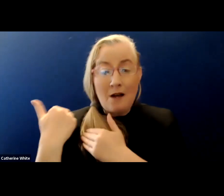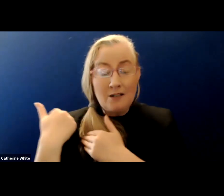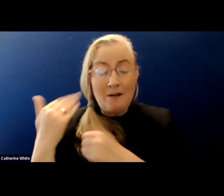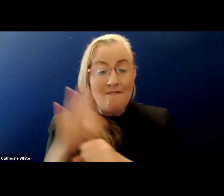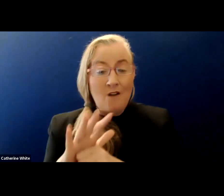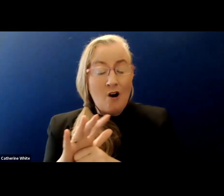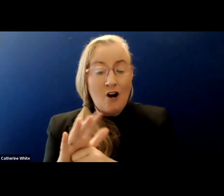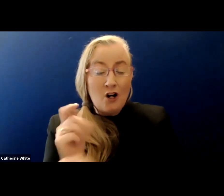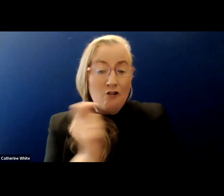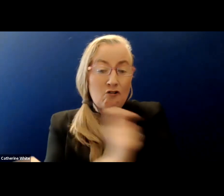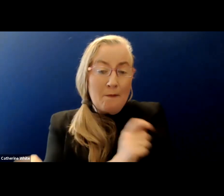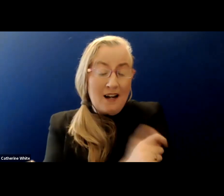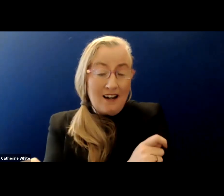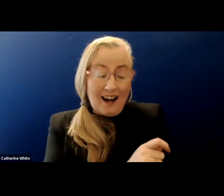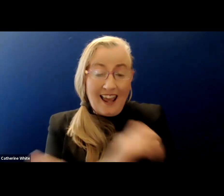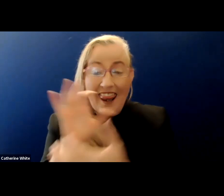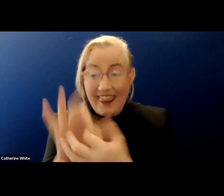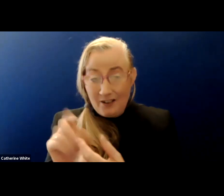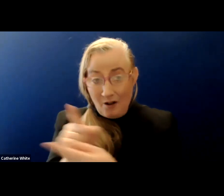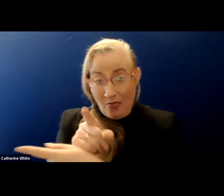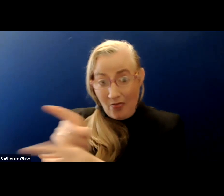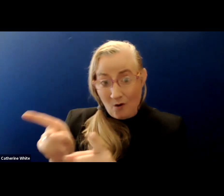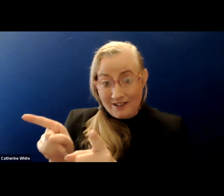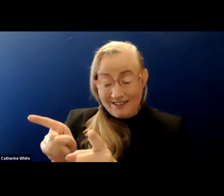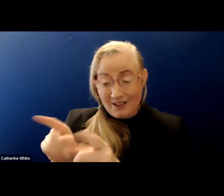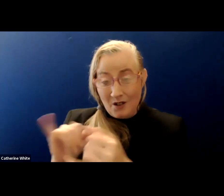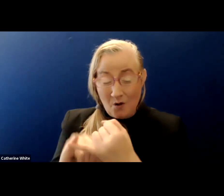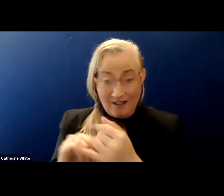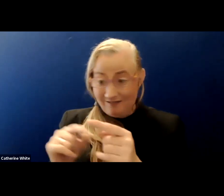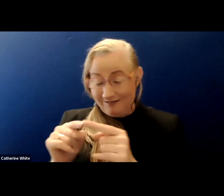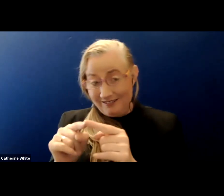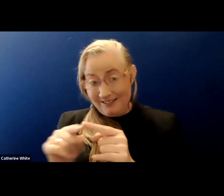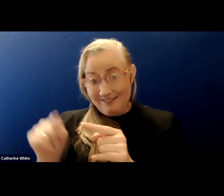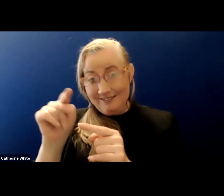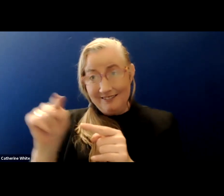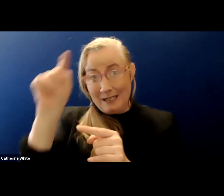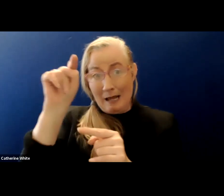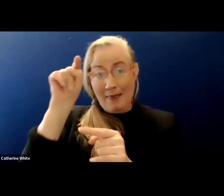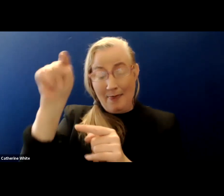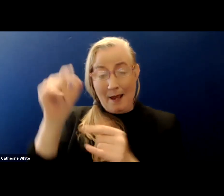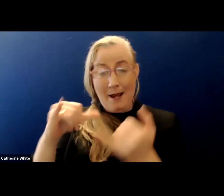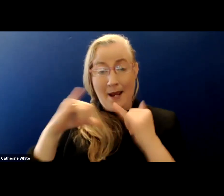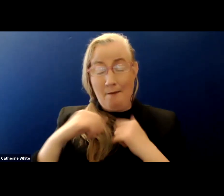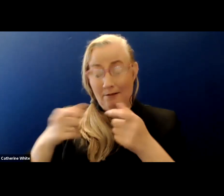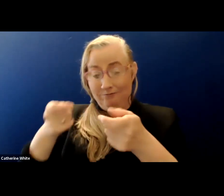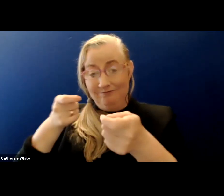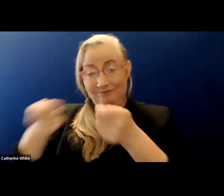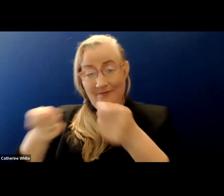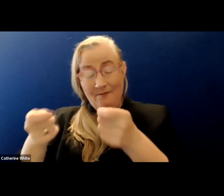of aggression on those that are really at the top inability to control the political and